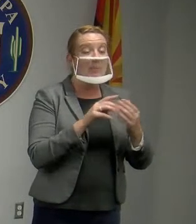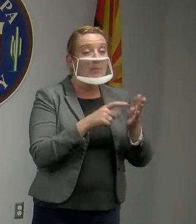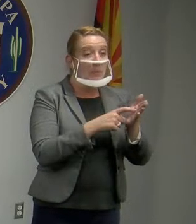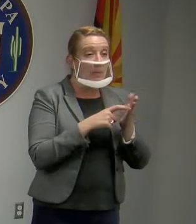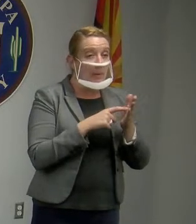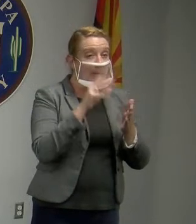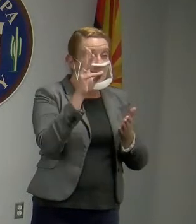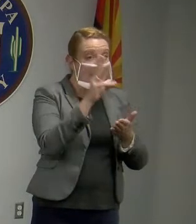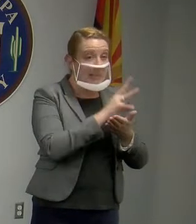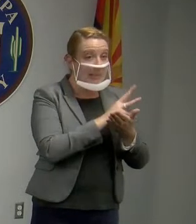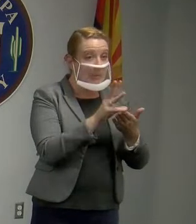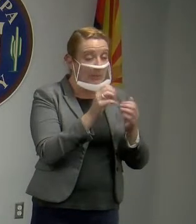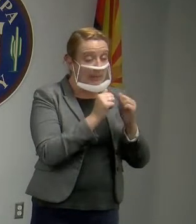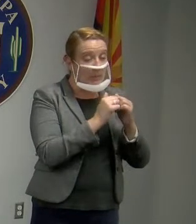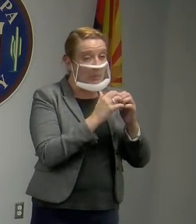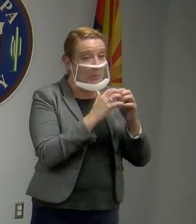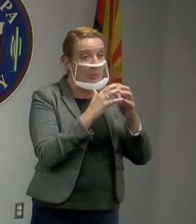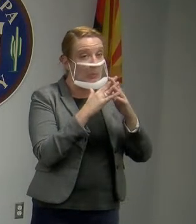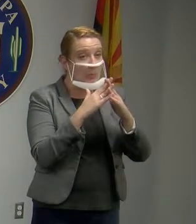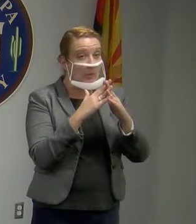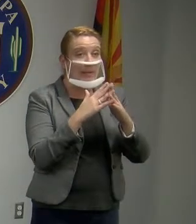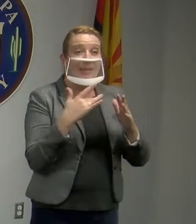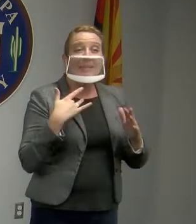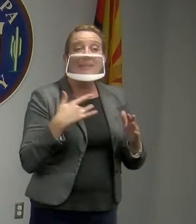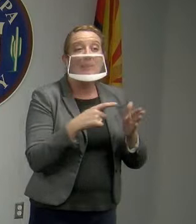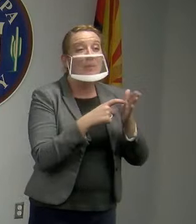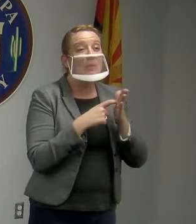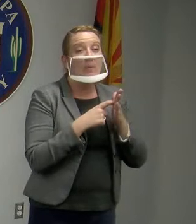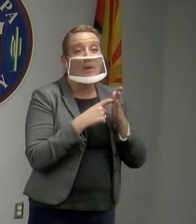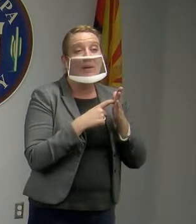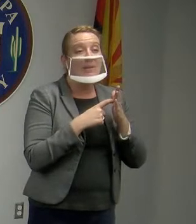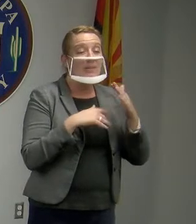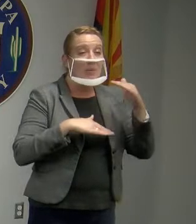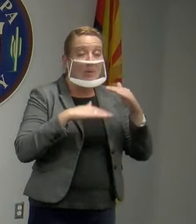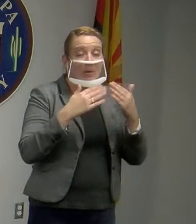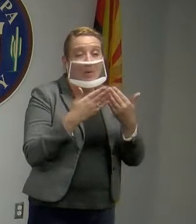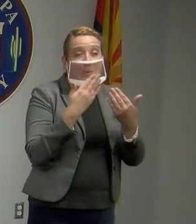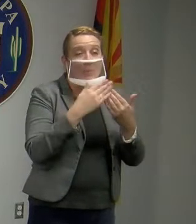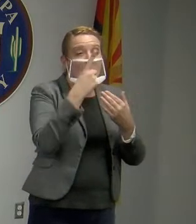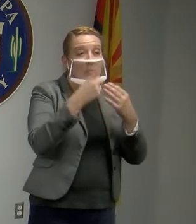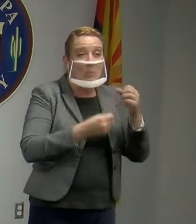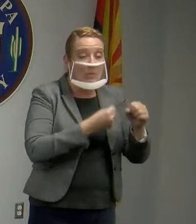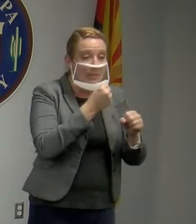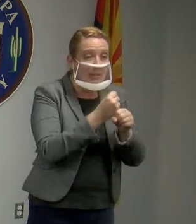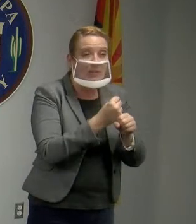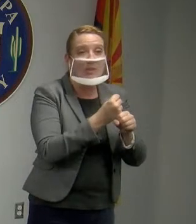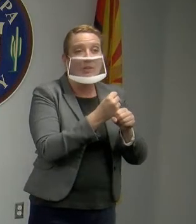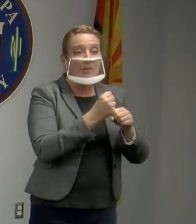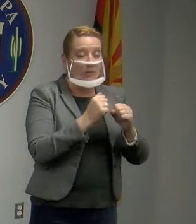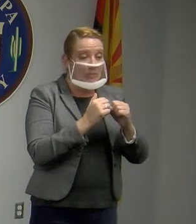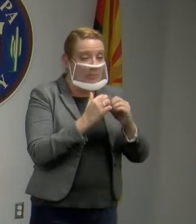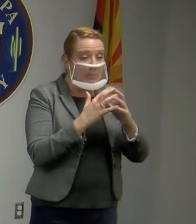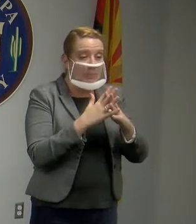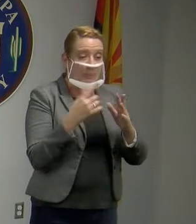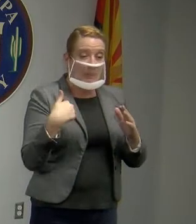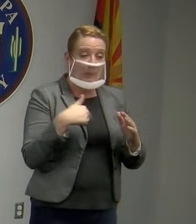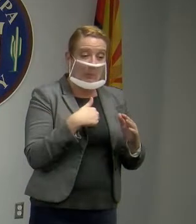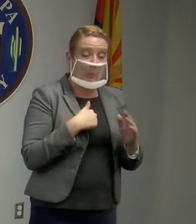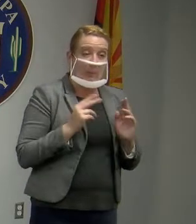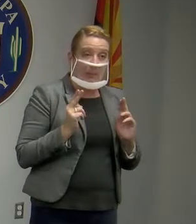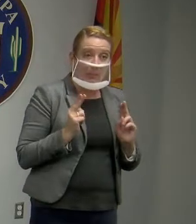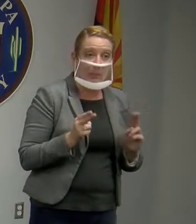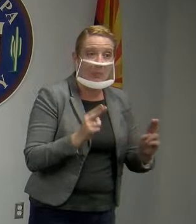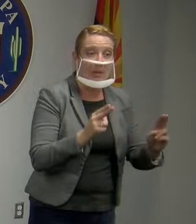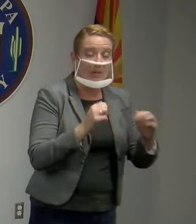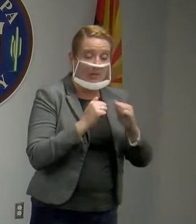months to do. You're talking about 11 different community action programs that are out there, and they are good partners in all this, but they had to